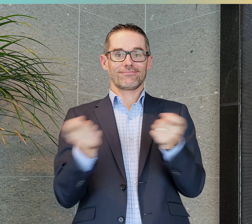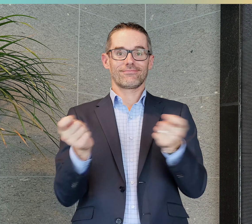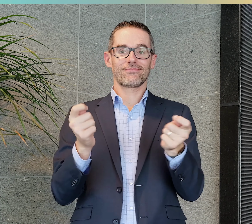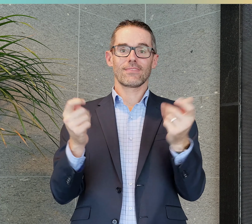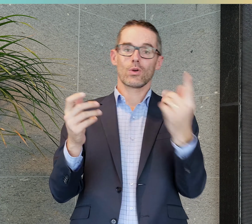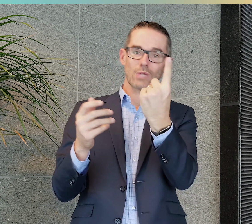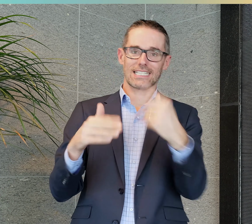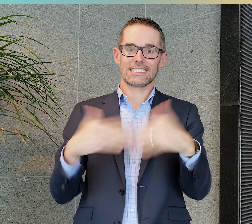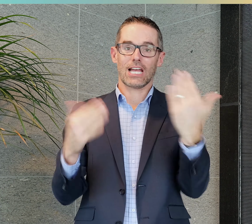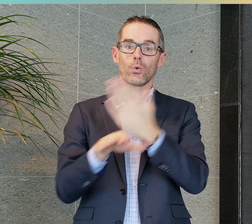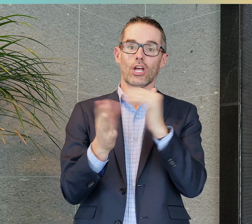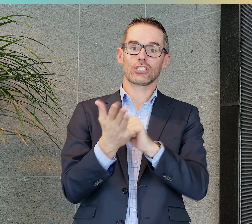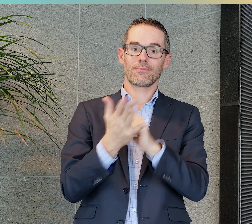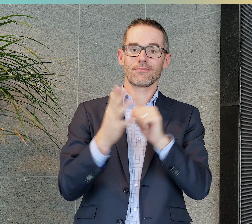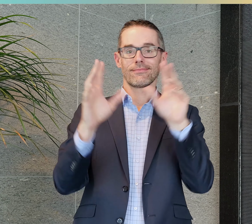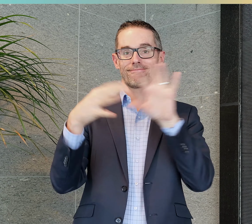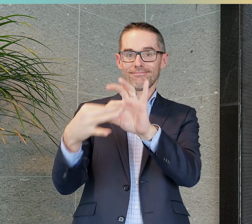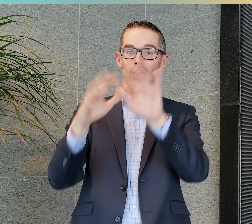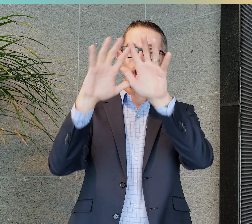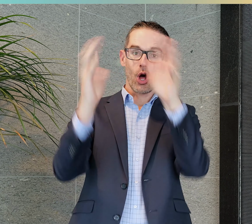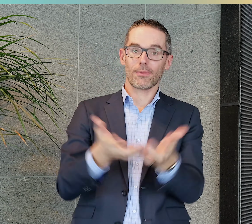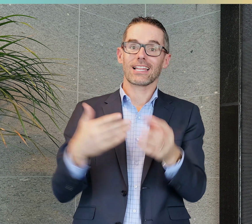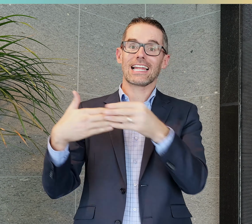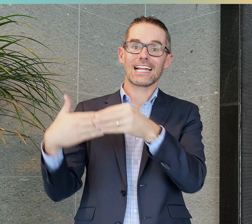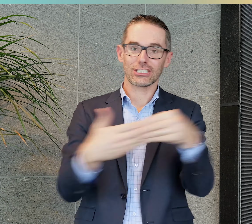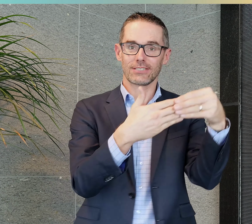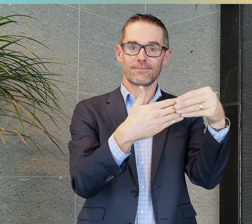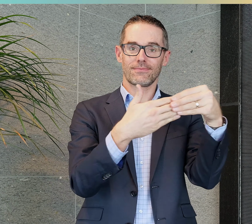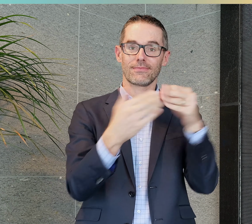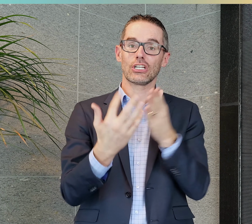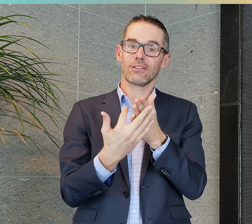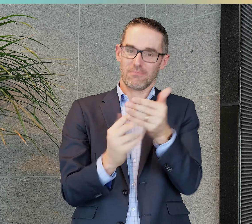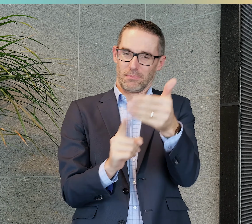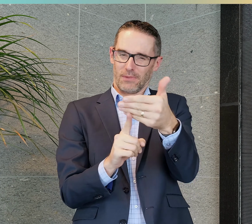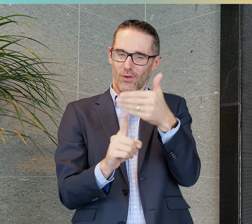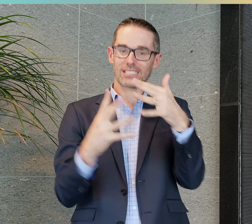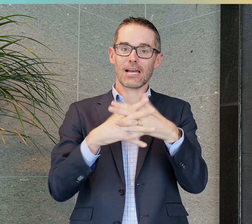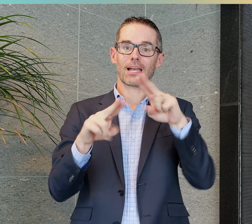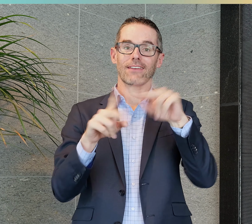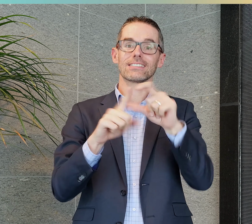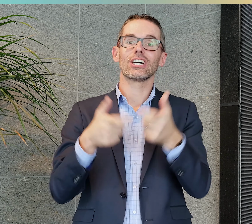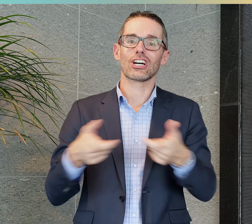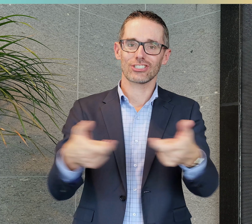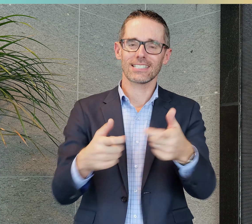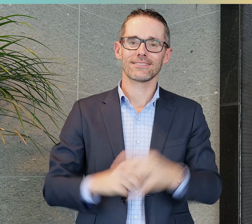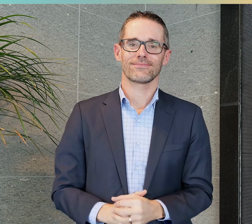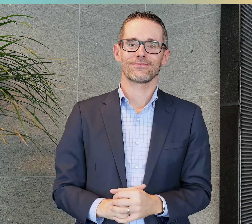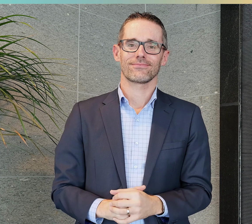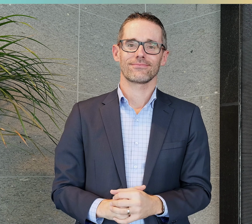just helped facilitate a one-day workshop on global leadership. This was just prior to WFD's Congress.